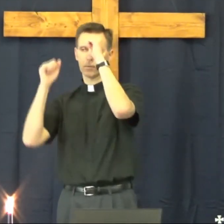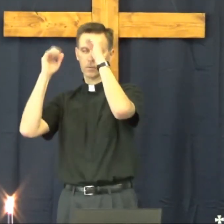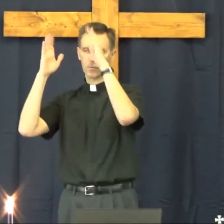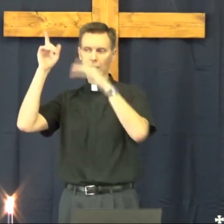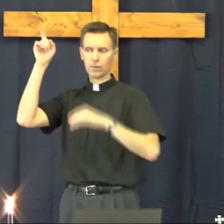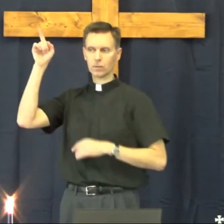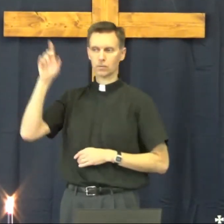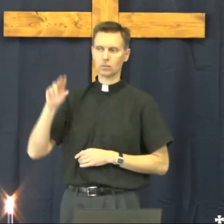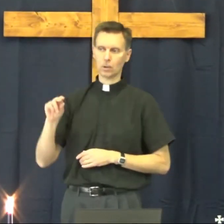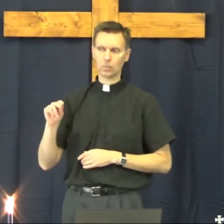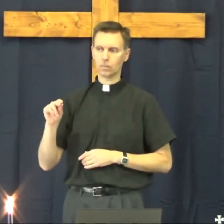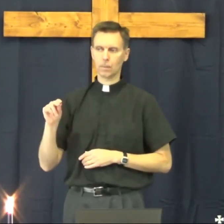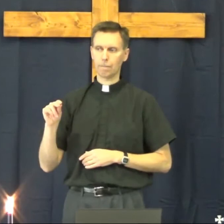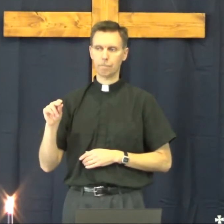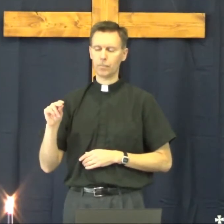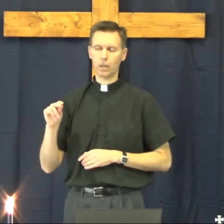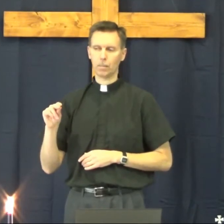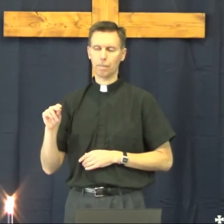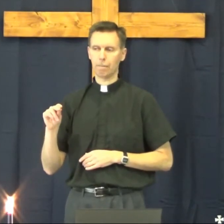the Father. Okay.